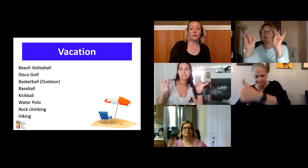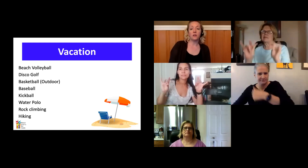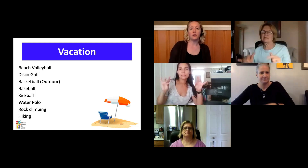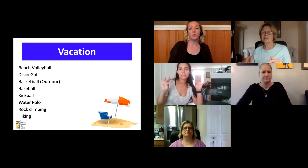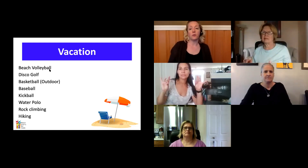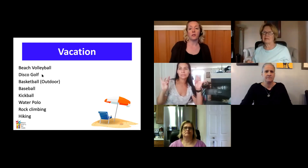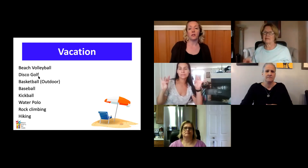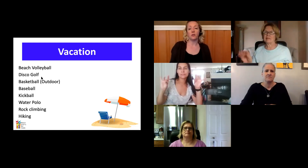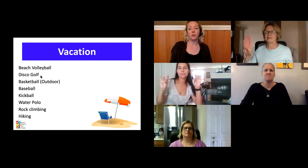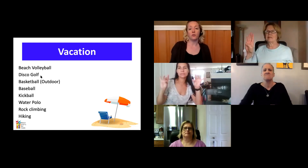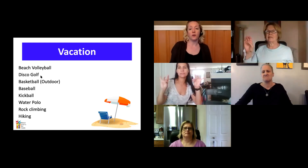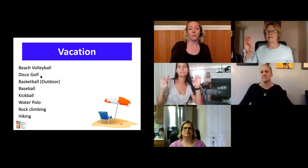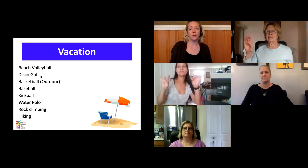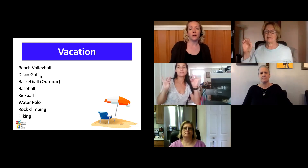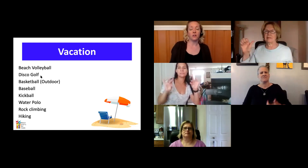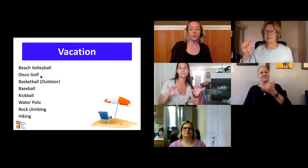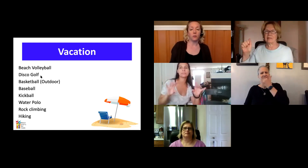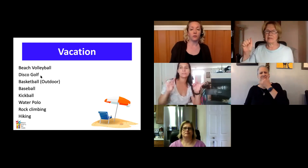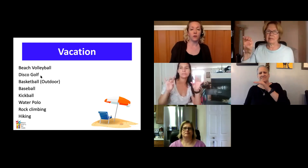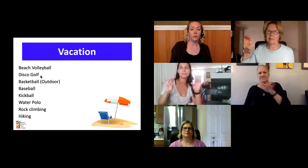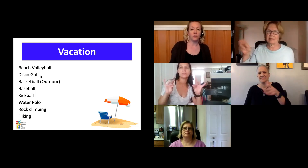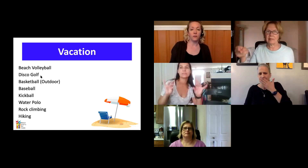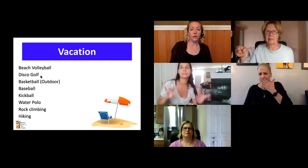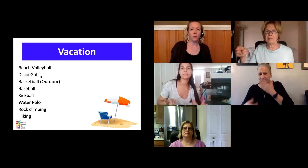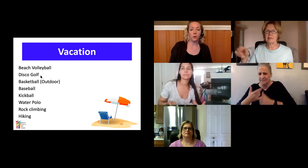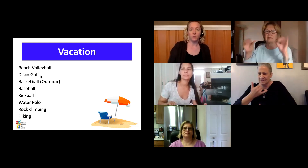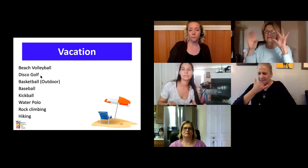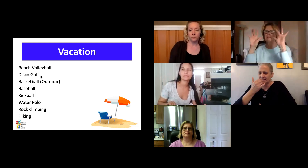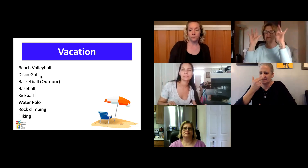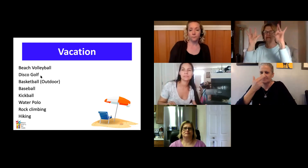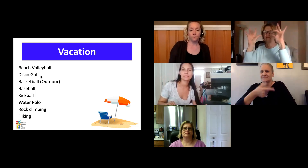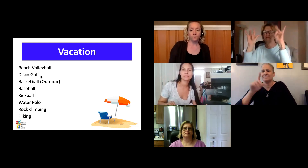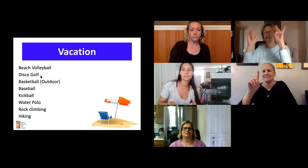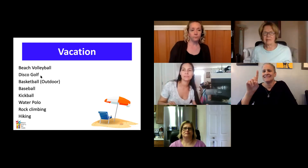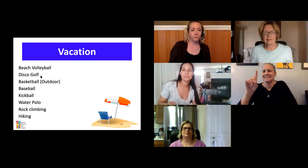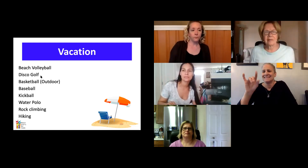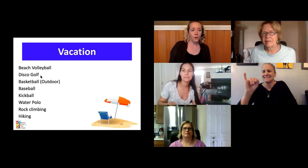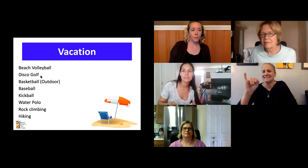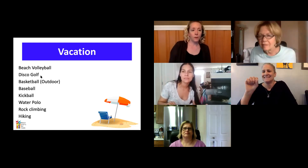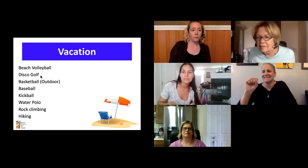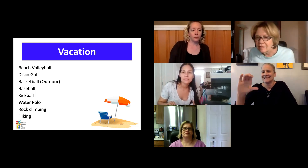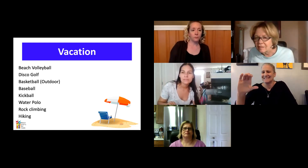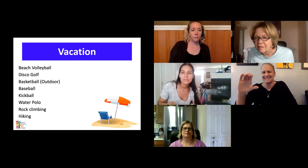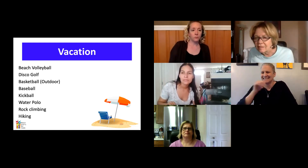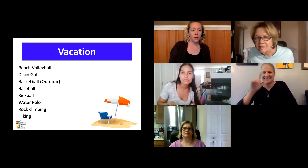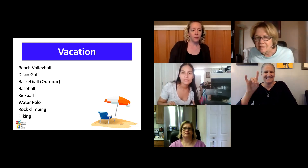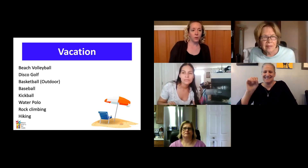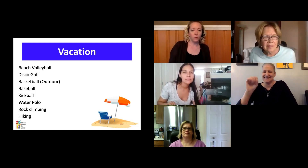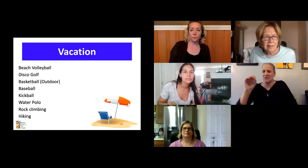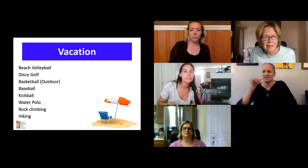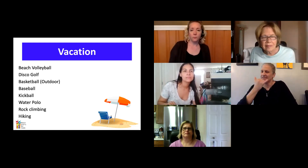middle finger makes contact with your thumb in a flicking motion. Up, typo.